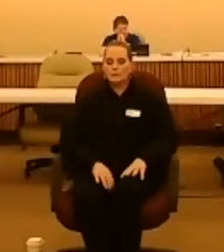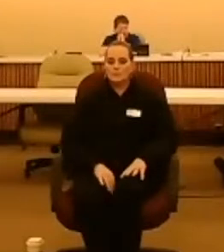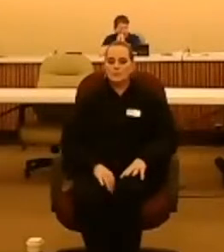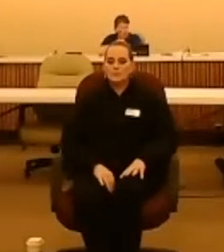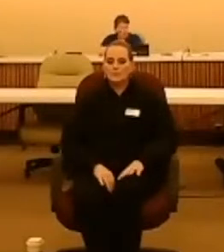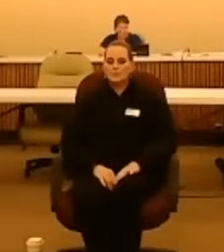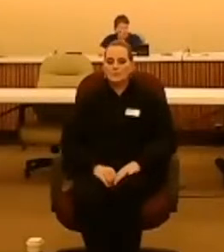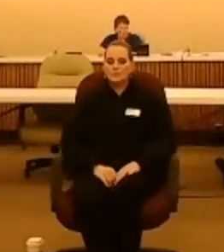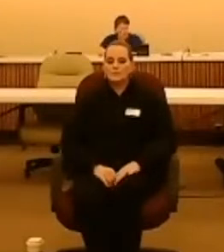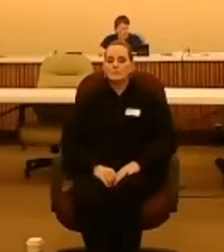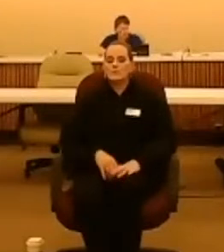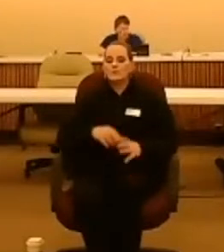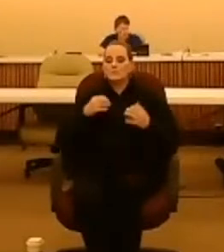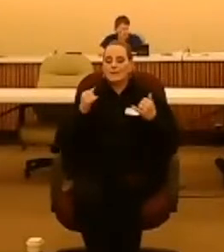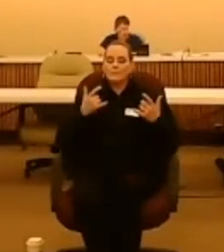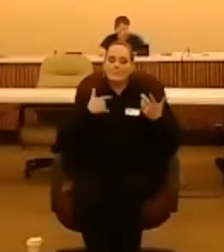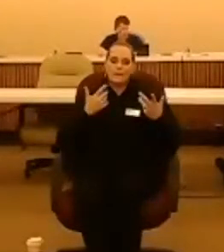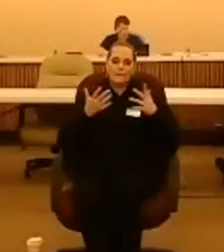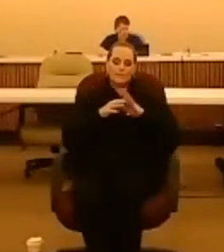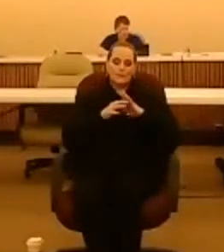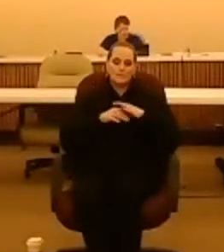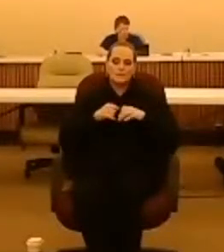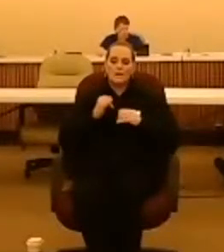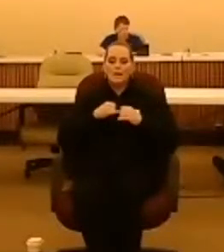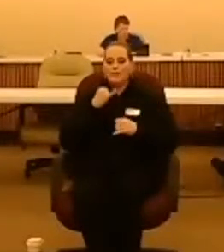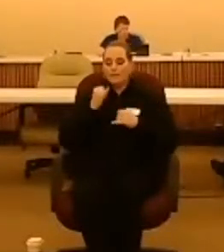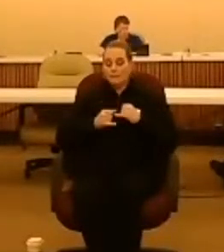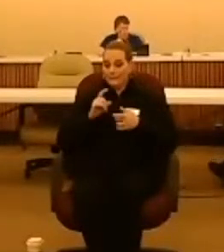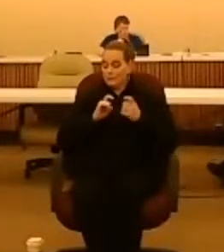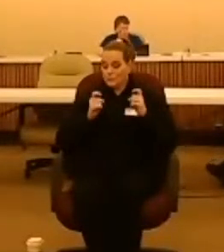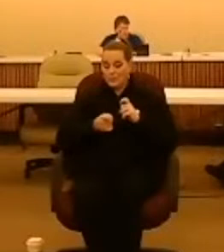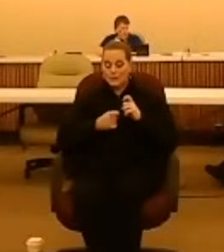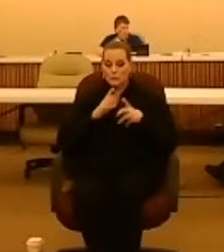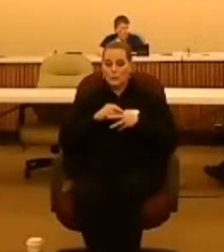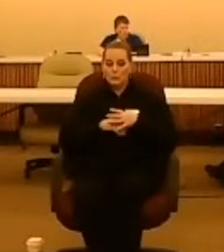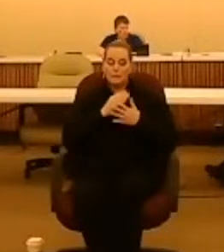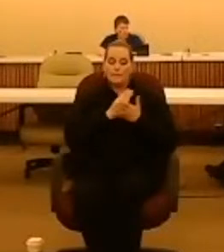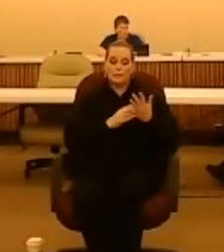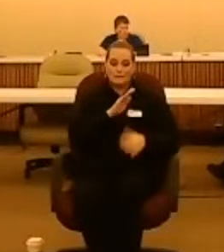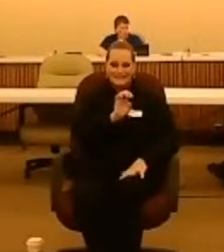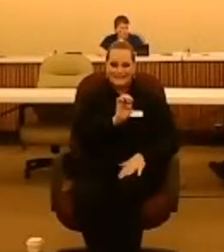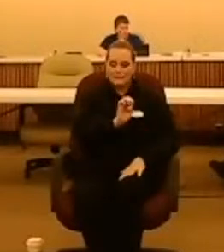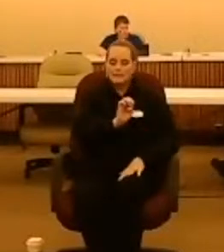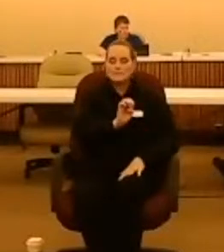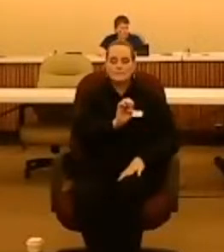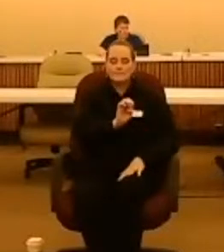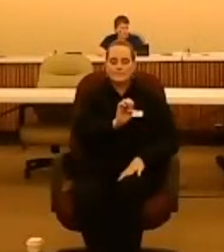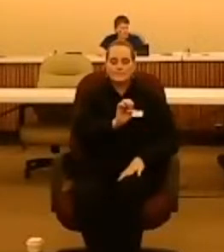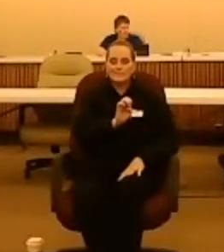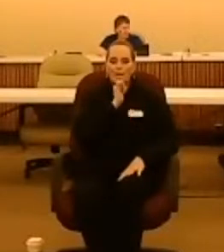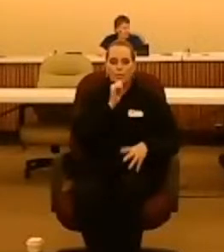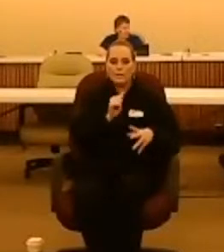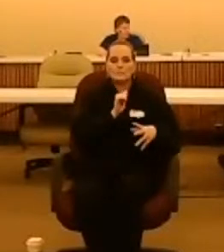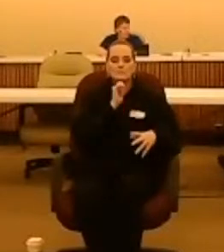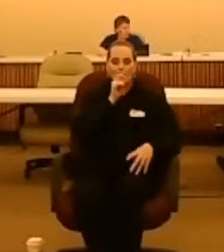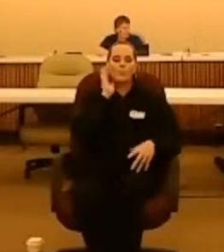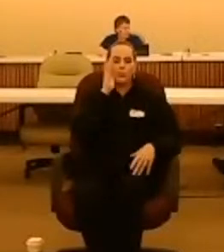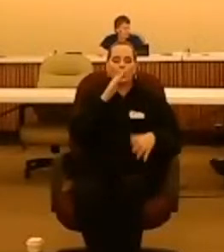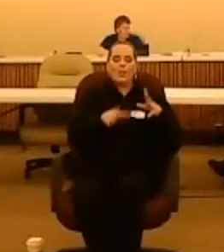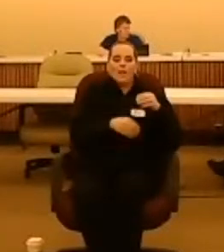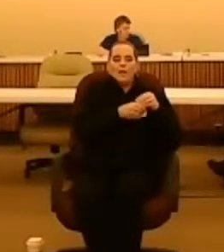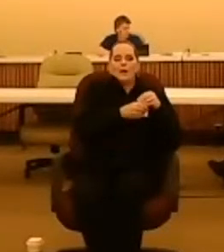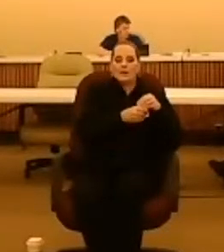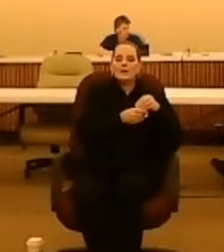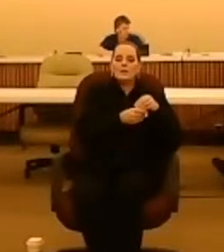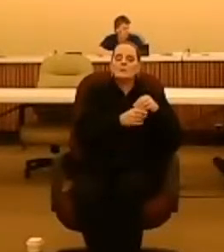So, now, like I said, that change for including parcel E wasn't originally in there. They are adding that. They are going to give us